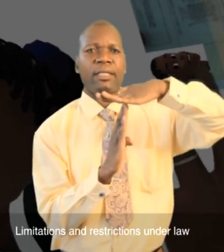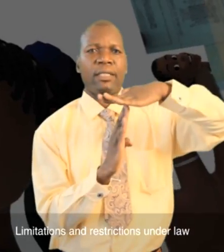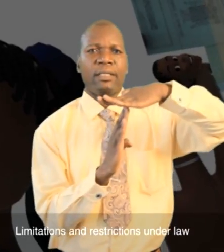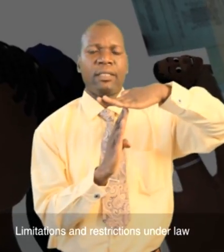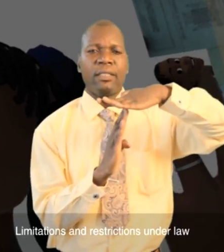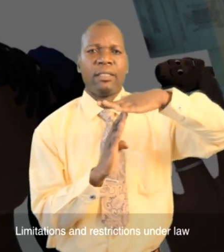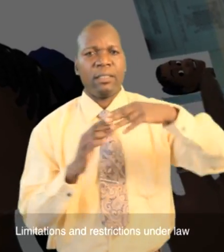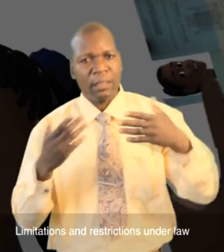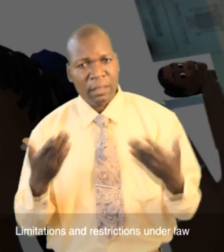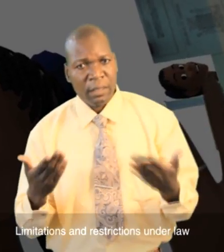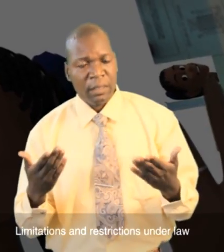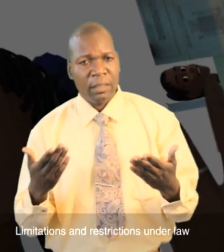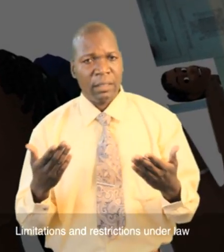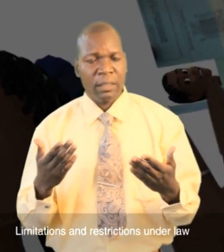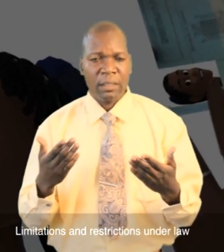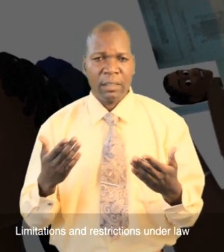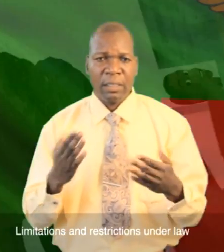Limitations and restrictions under law.